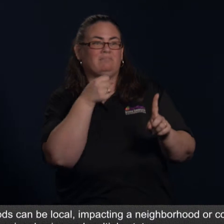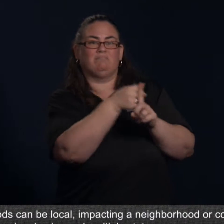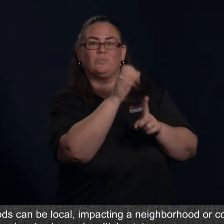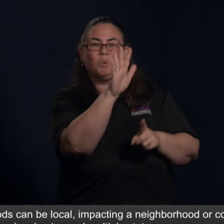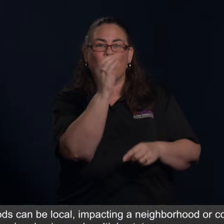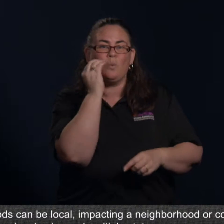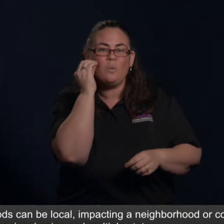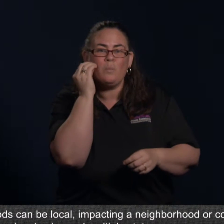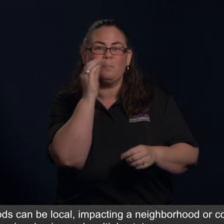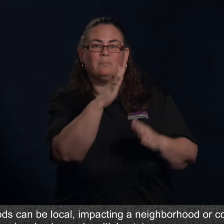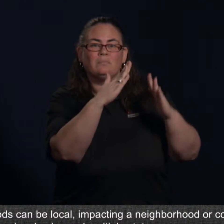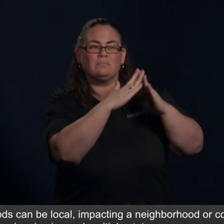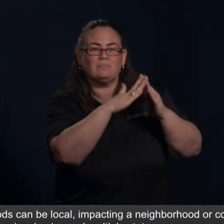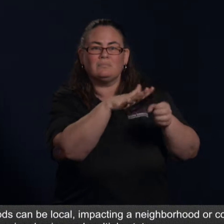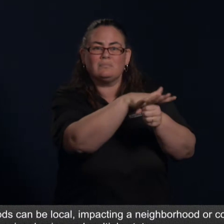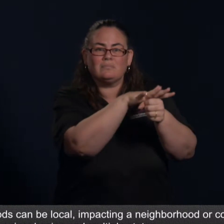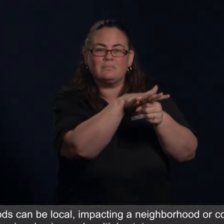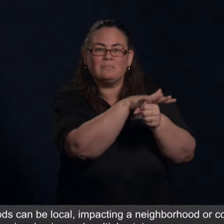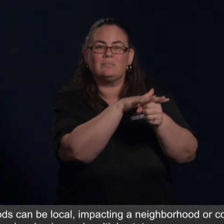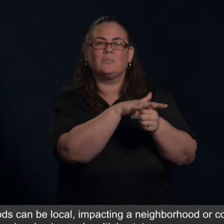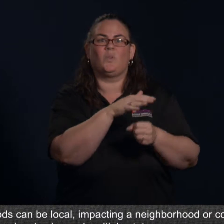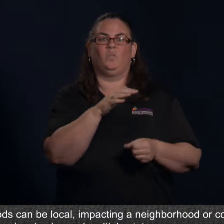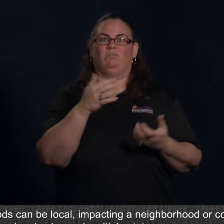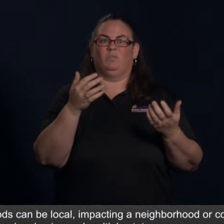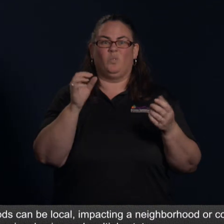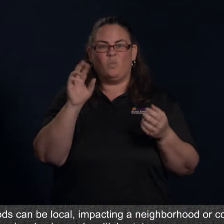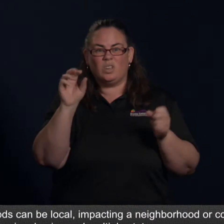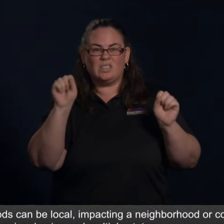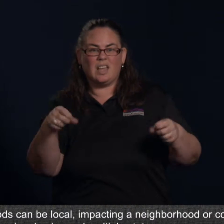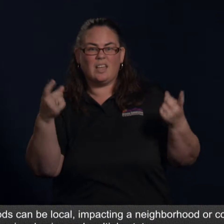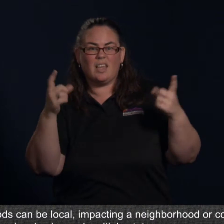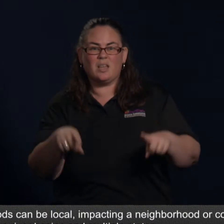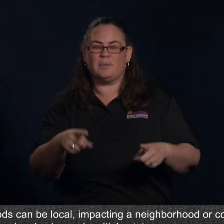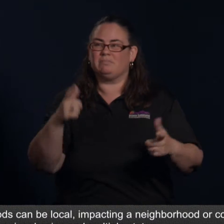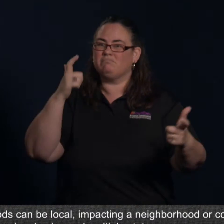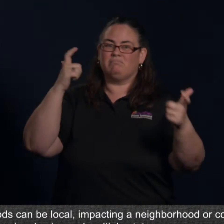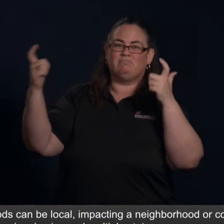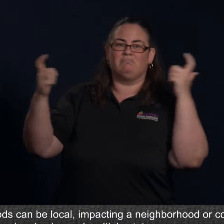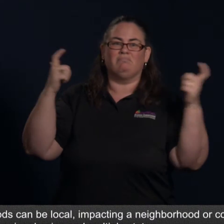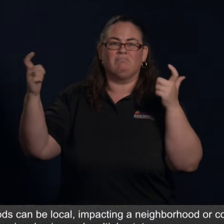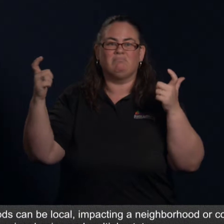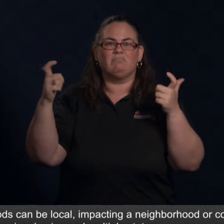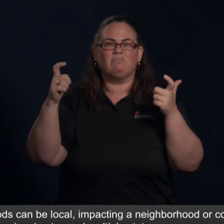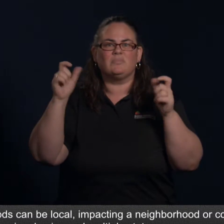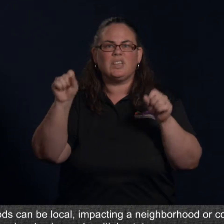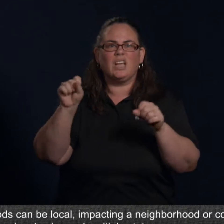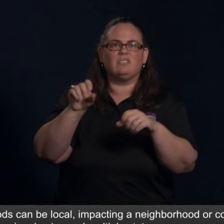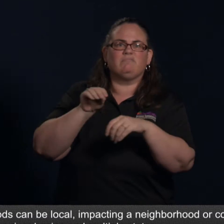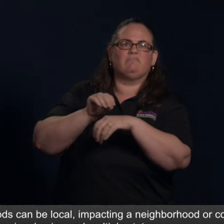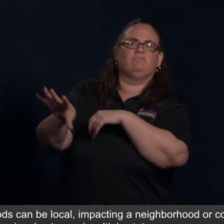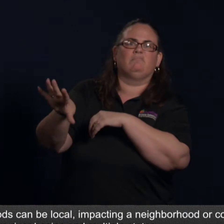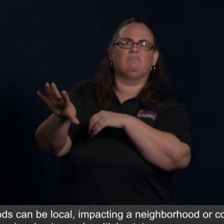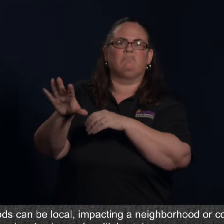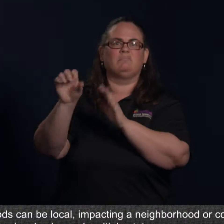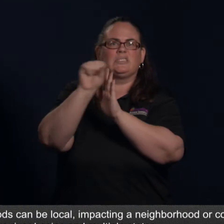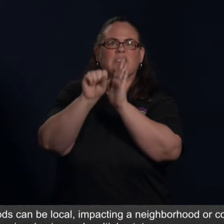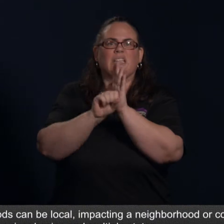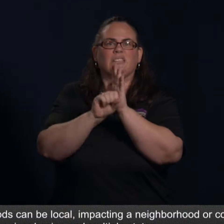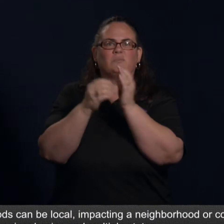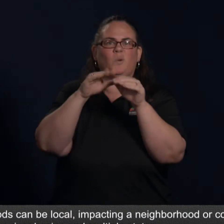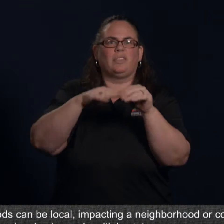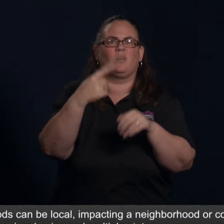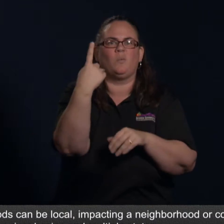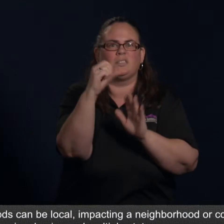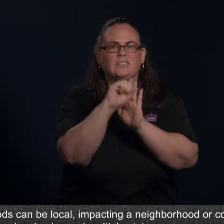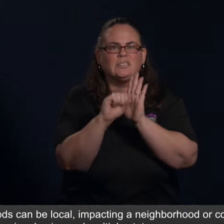Floods can be local, impacting a neighborhood or community, or very large, affecting entire river